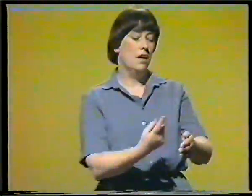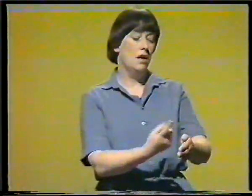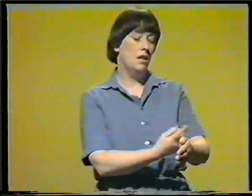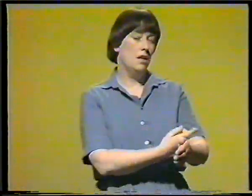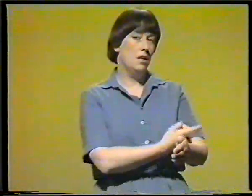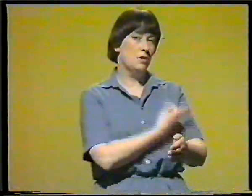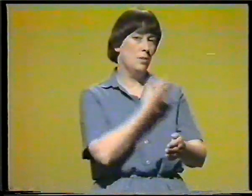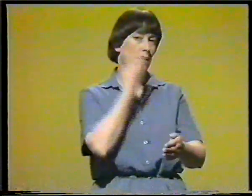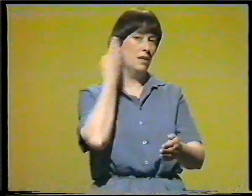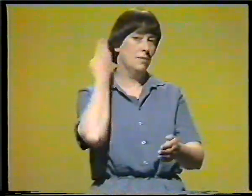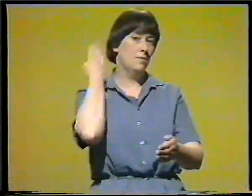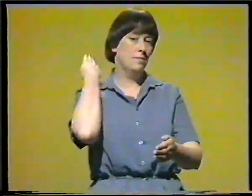Last week.